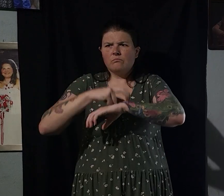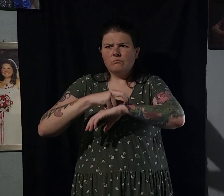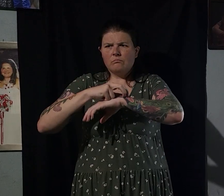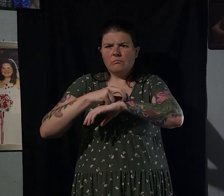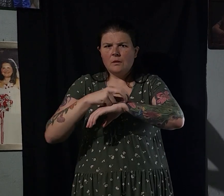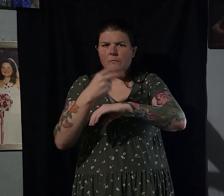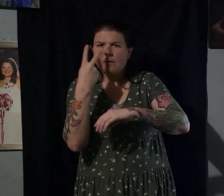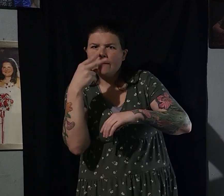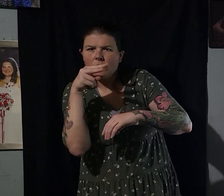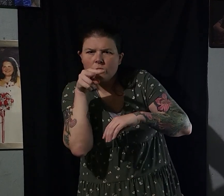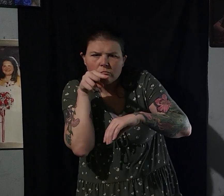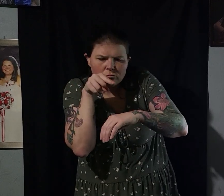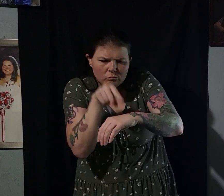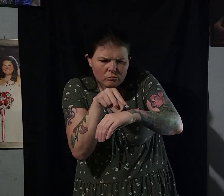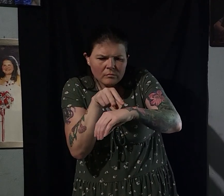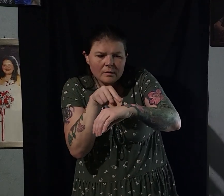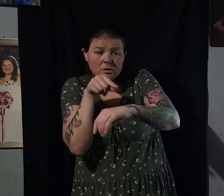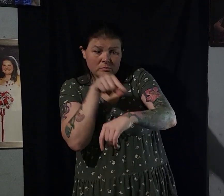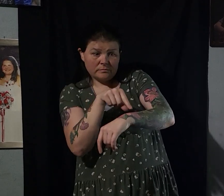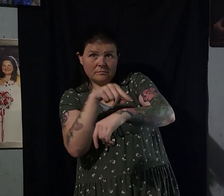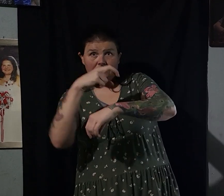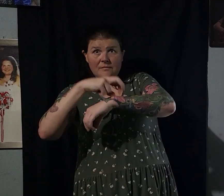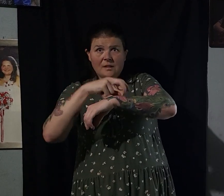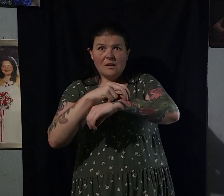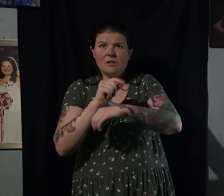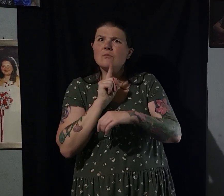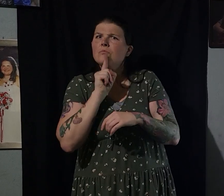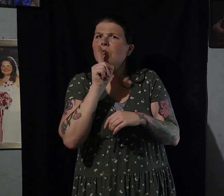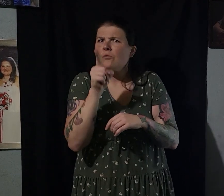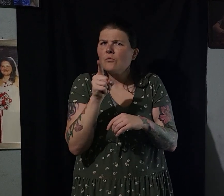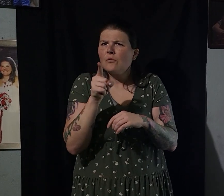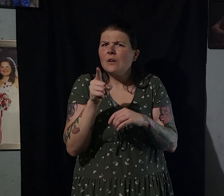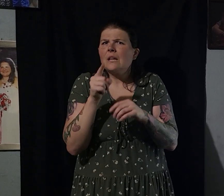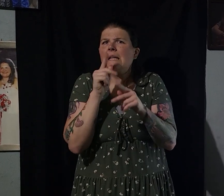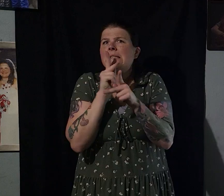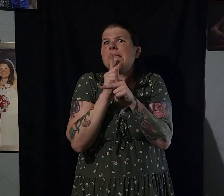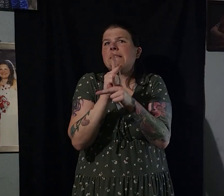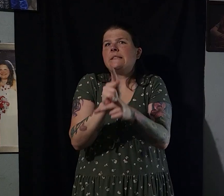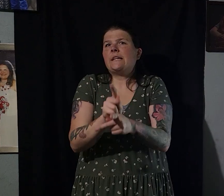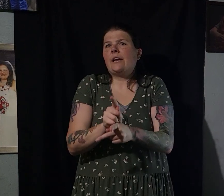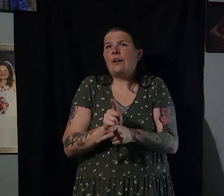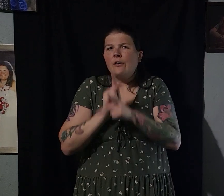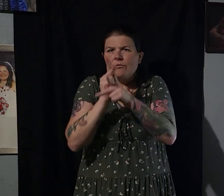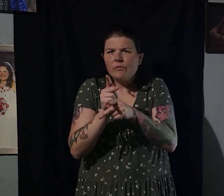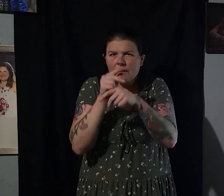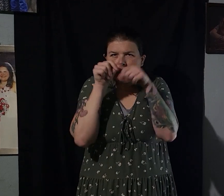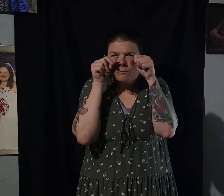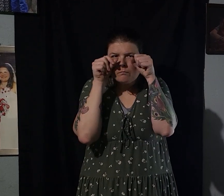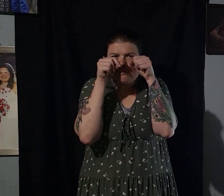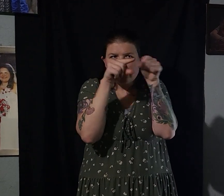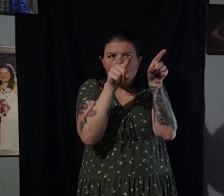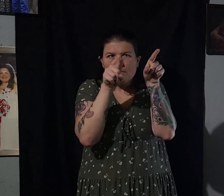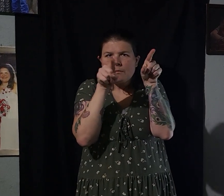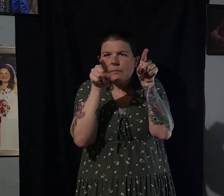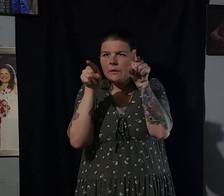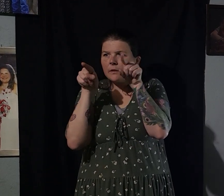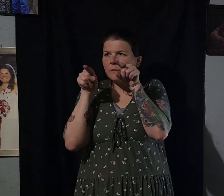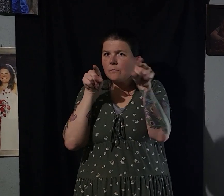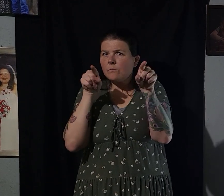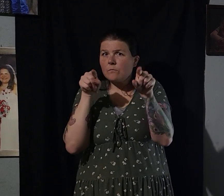look closely, you'll see that they're actually carefully peering about. A chameleon's feet are